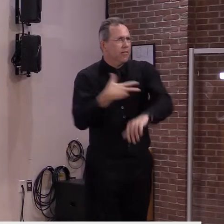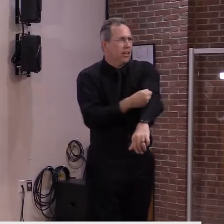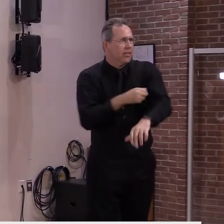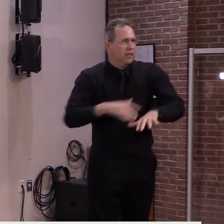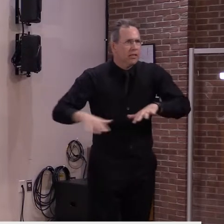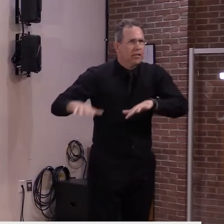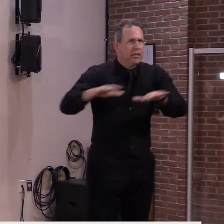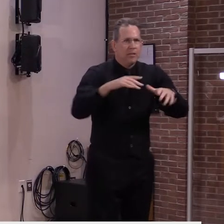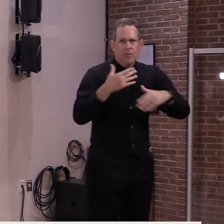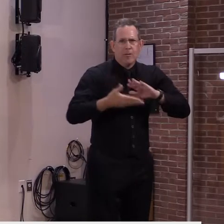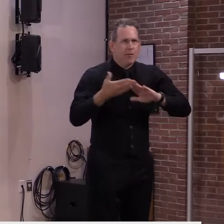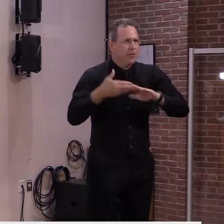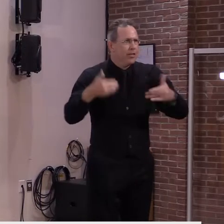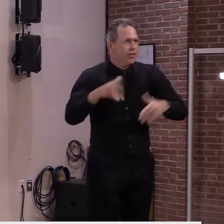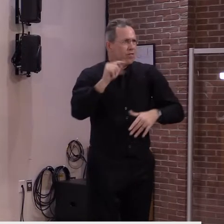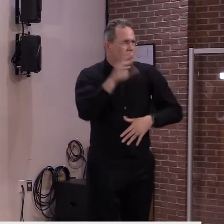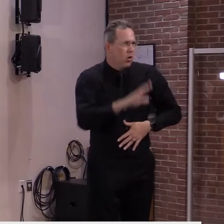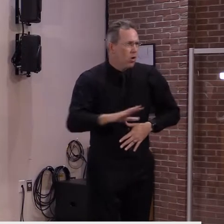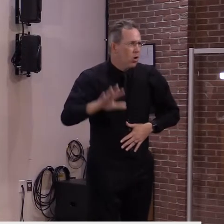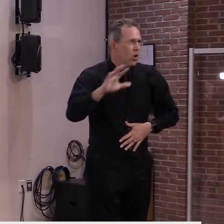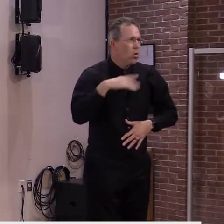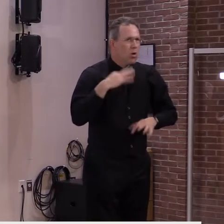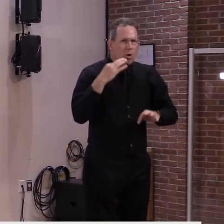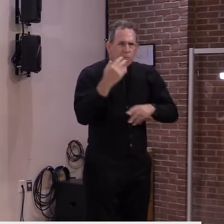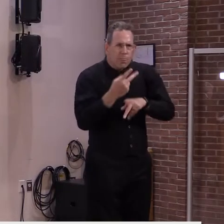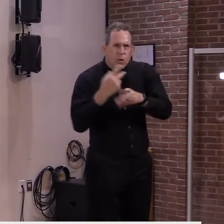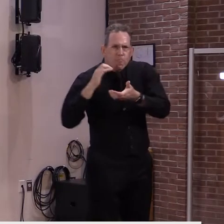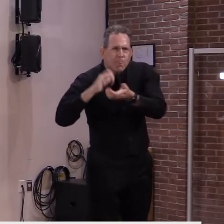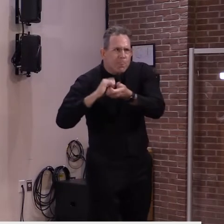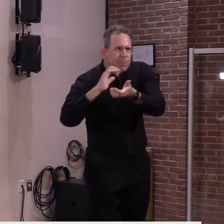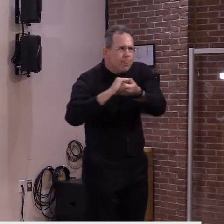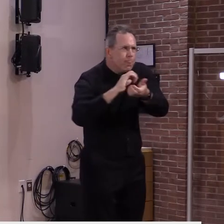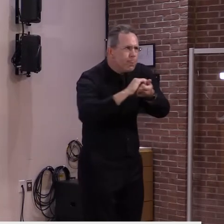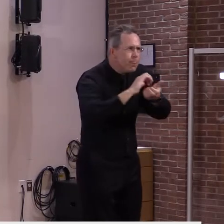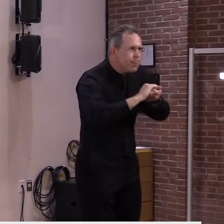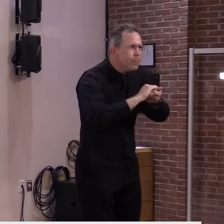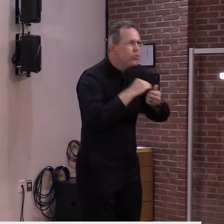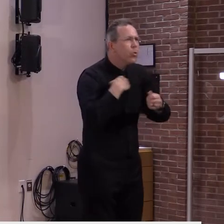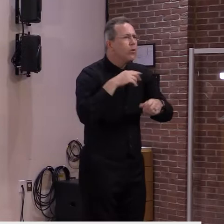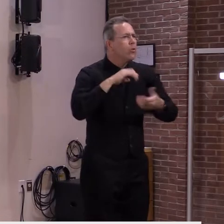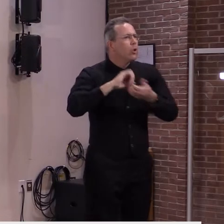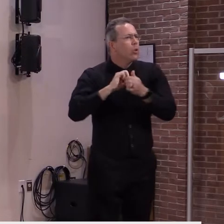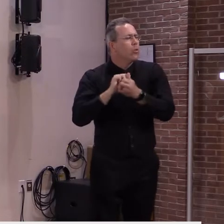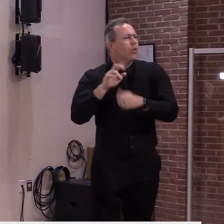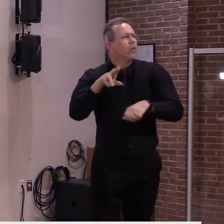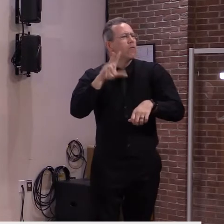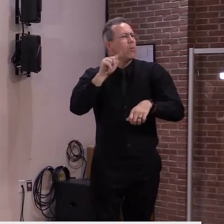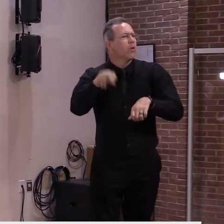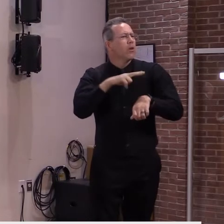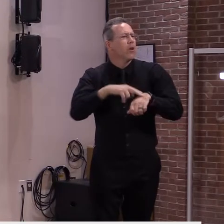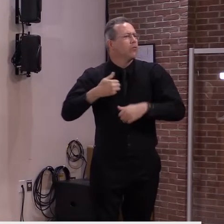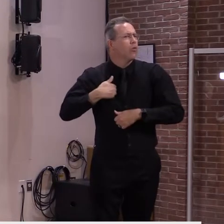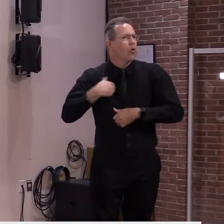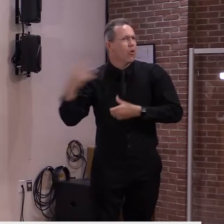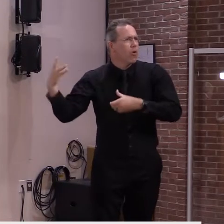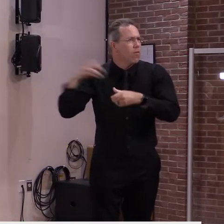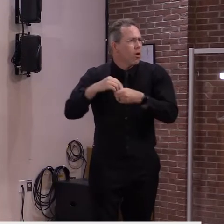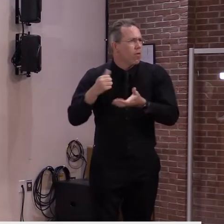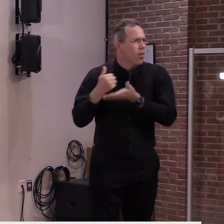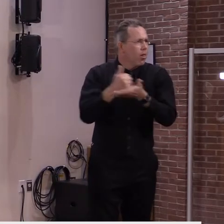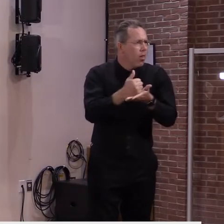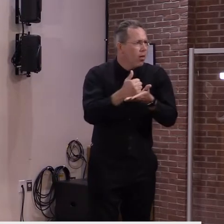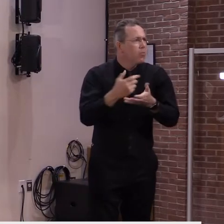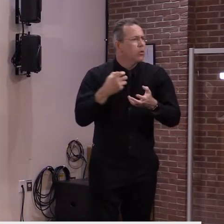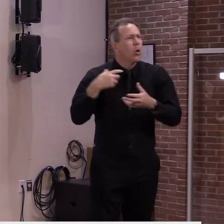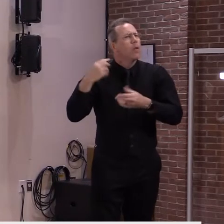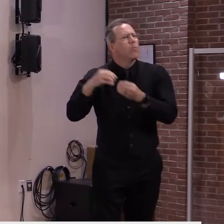partners and the Vermont National Guard, we are also transitioning to more localized and smaller settings